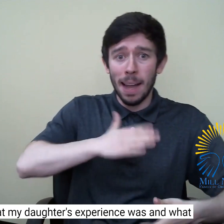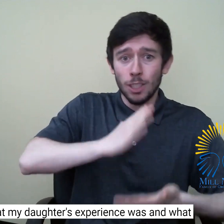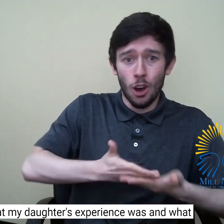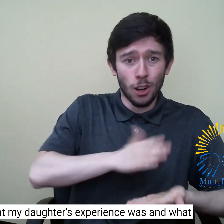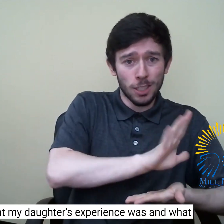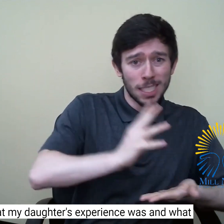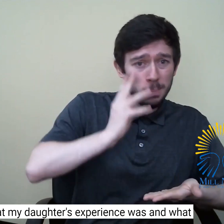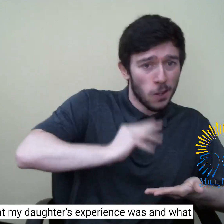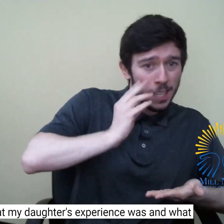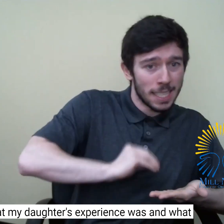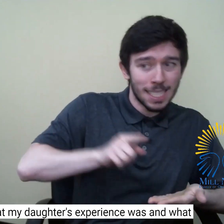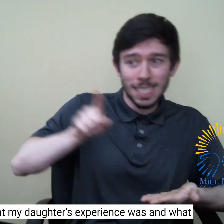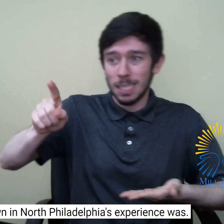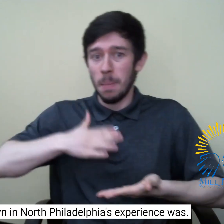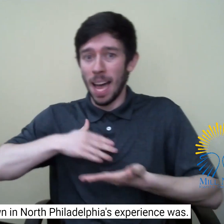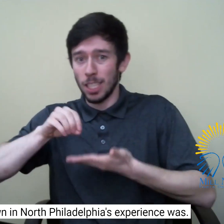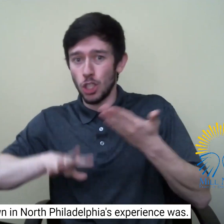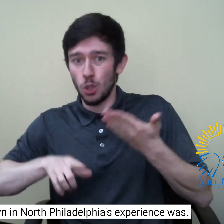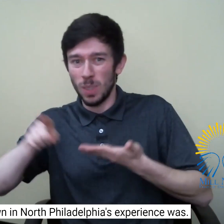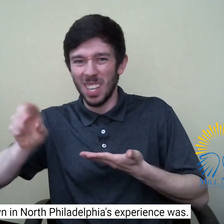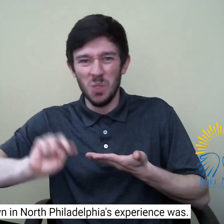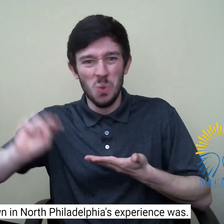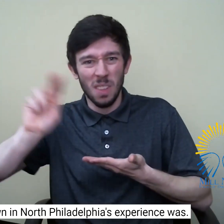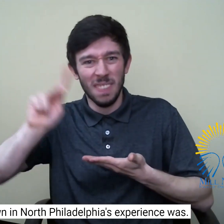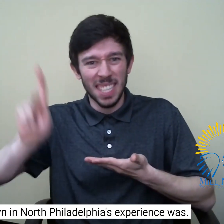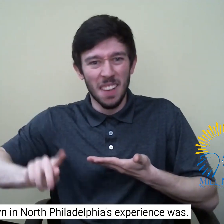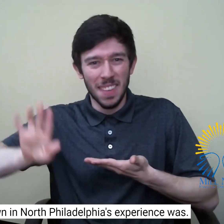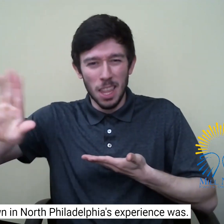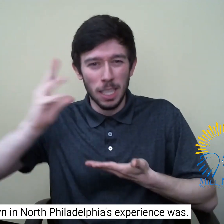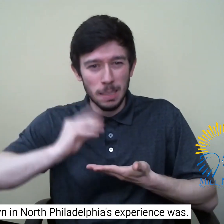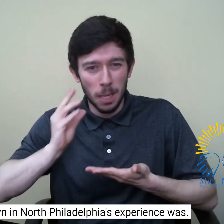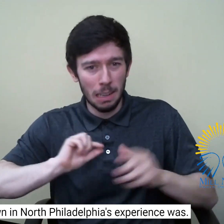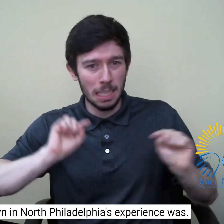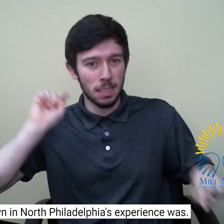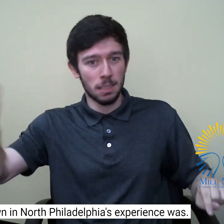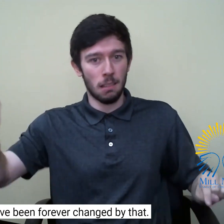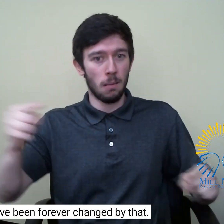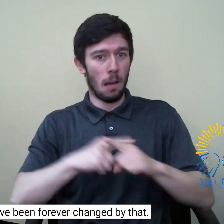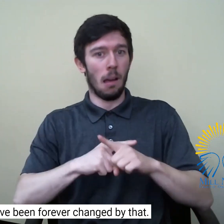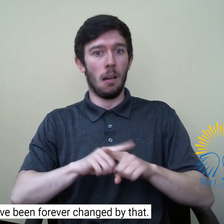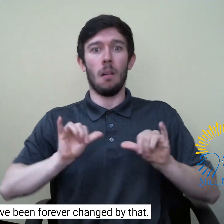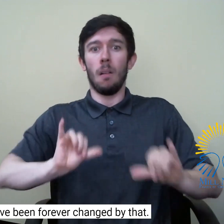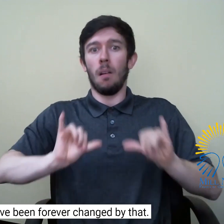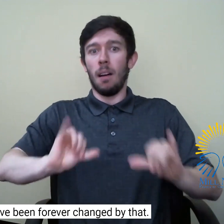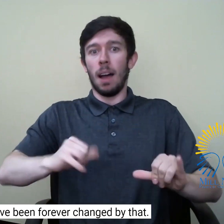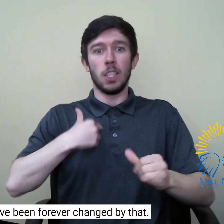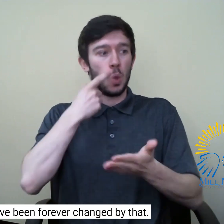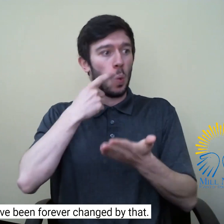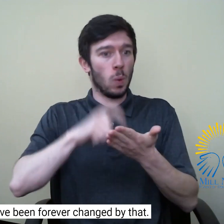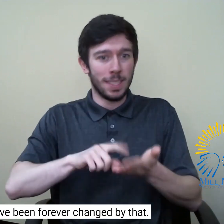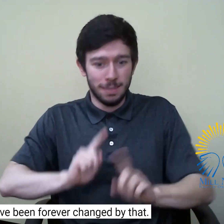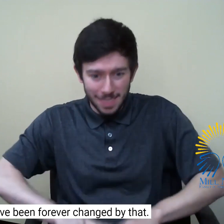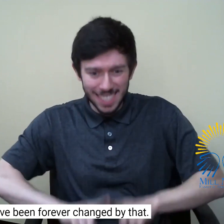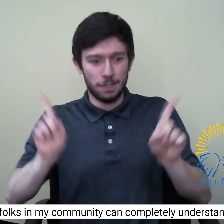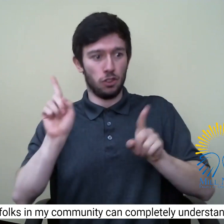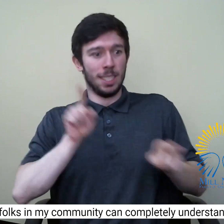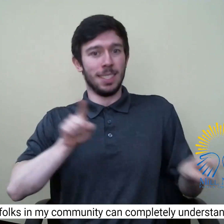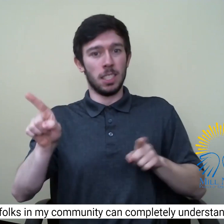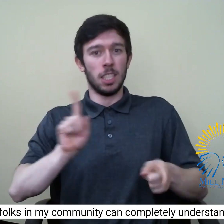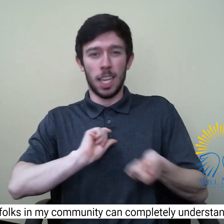daughter's experience was and what my kids down in North Philadelphia's experience was, I have been forever changed by that. And I don't